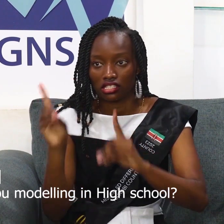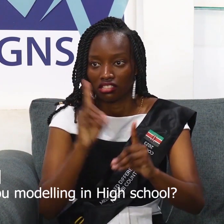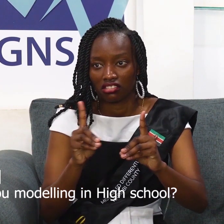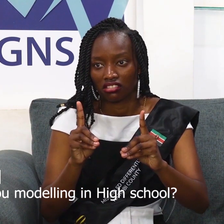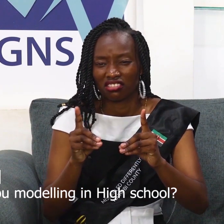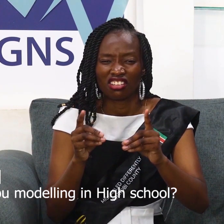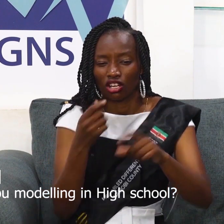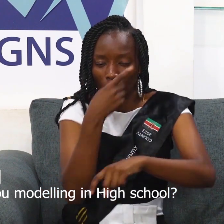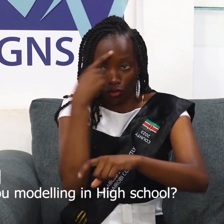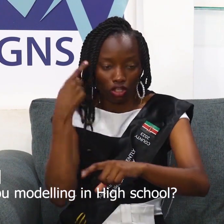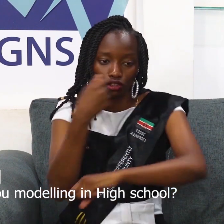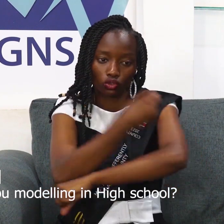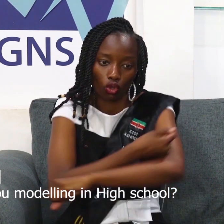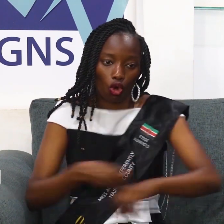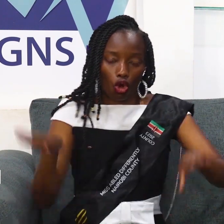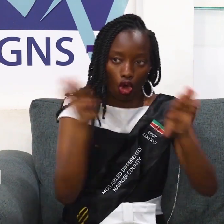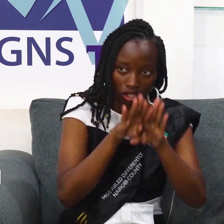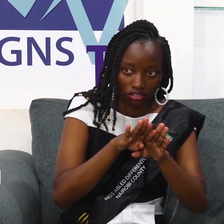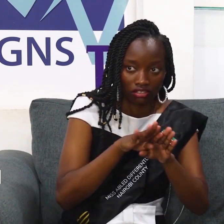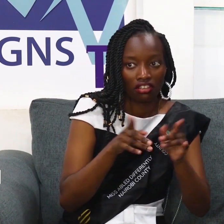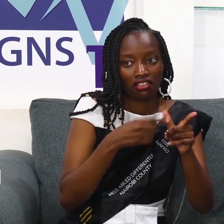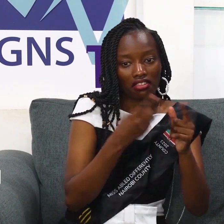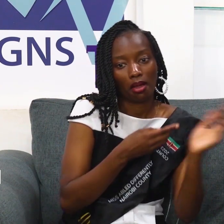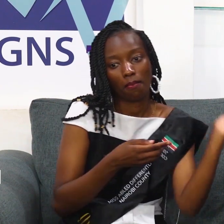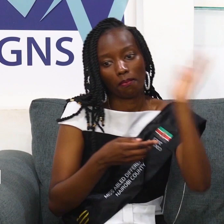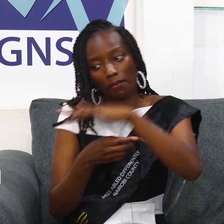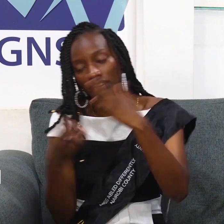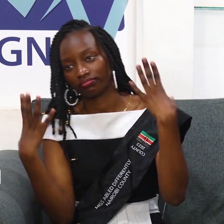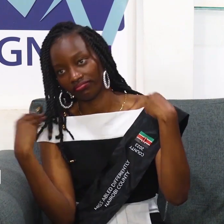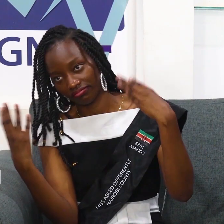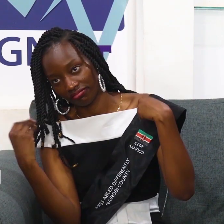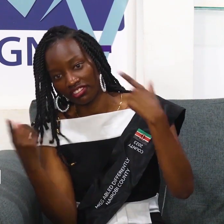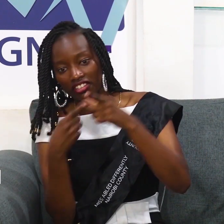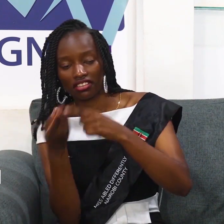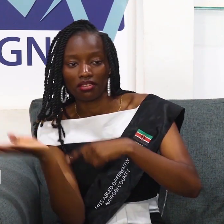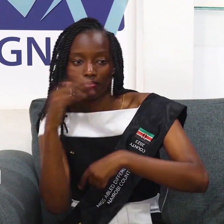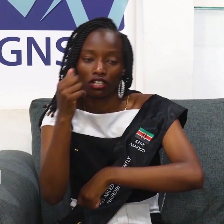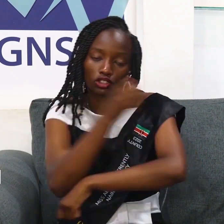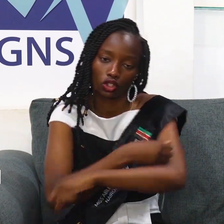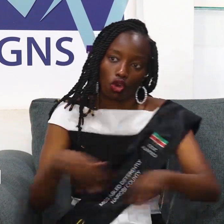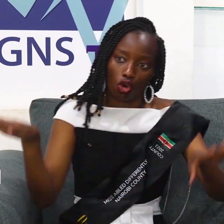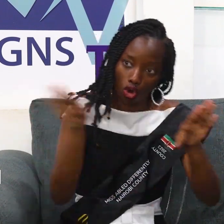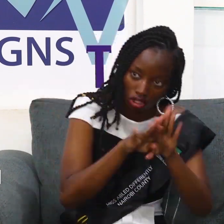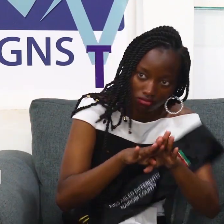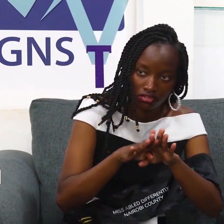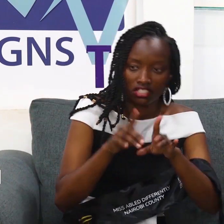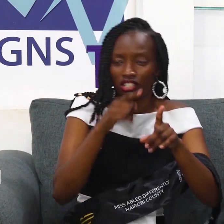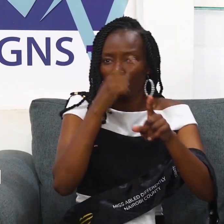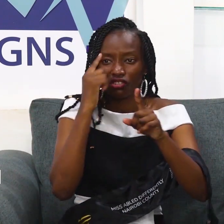In high school, it was just practice, maybe dance, just going. Whenever we closed school, went home, danced